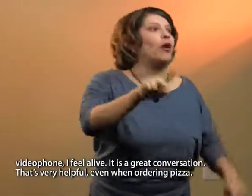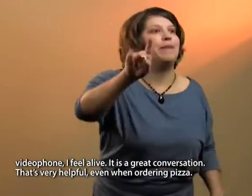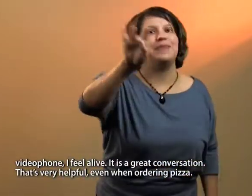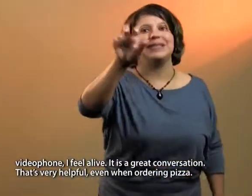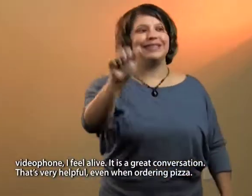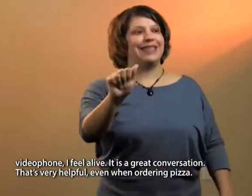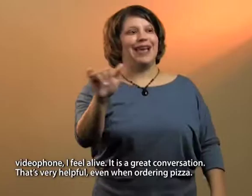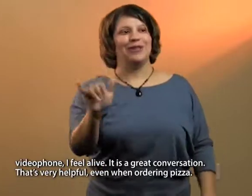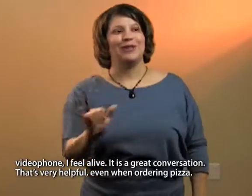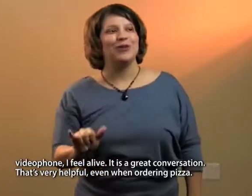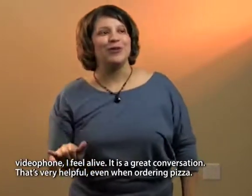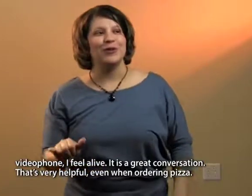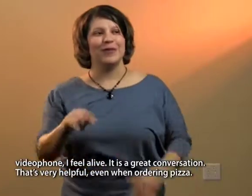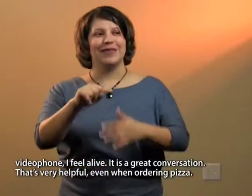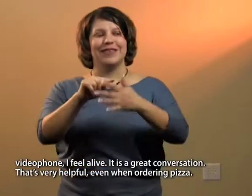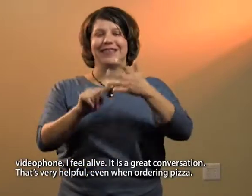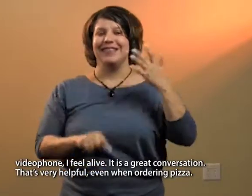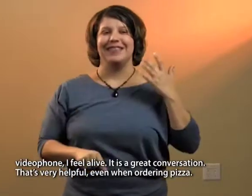even when ordering pizza